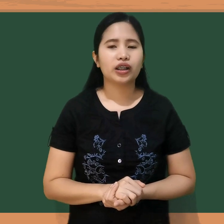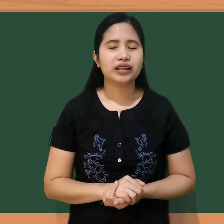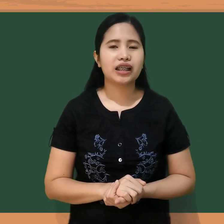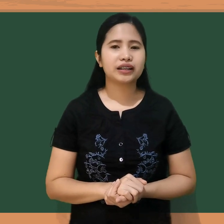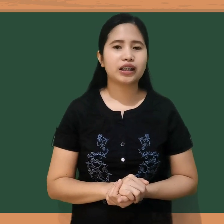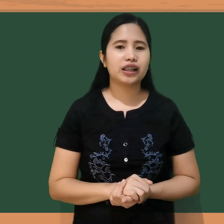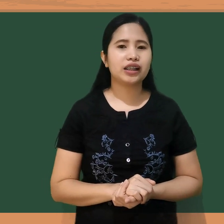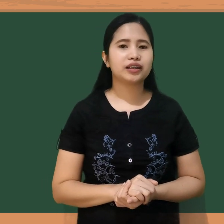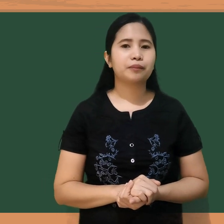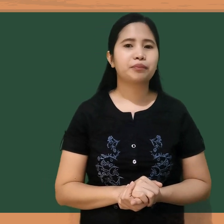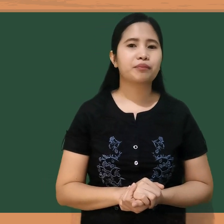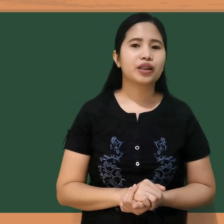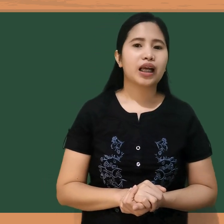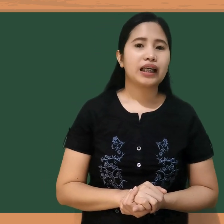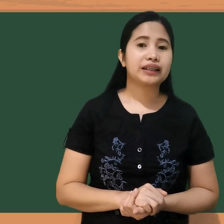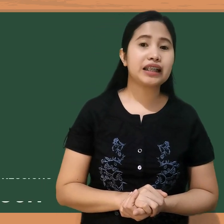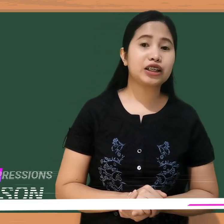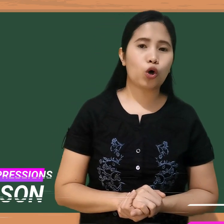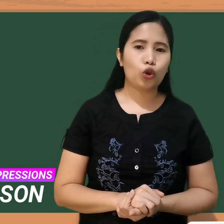Okay, next is season.